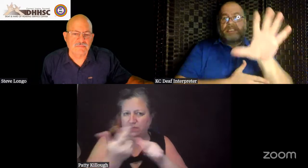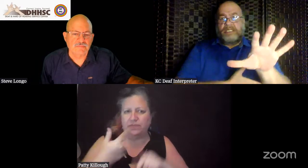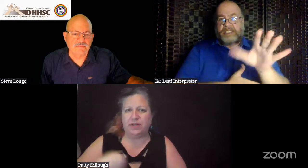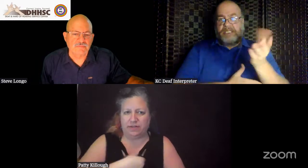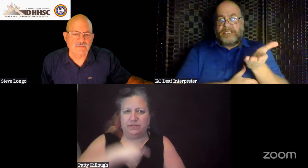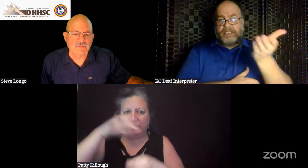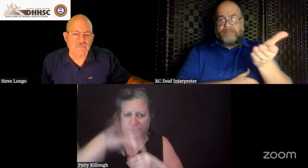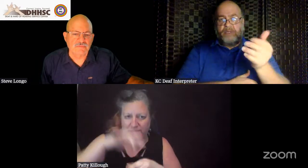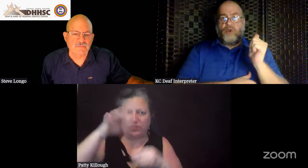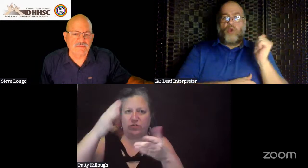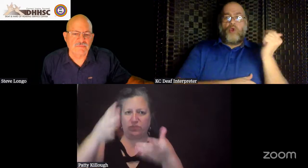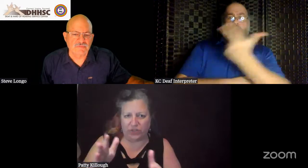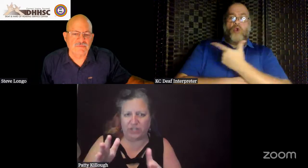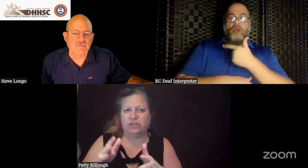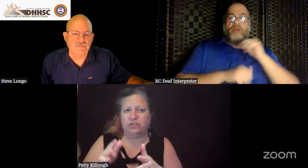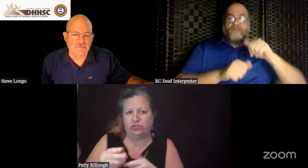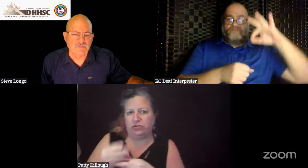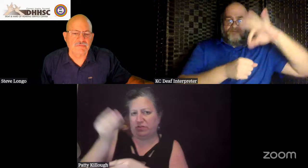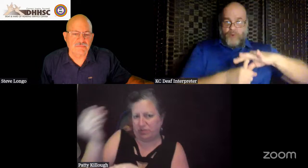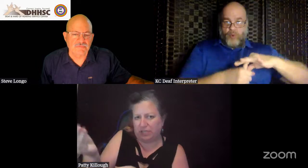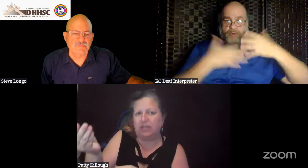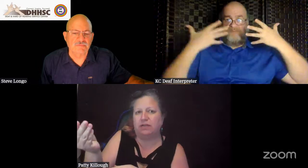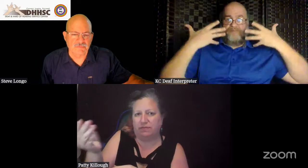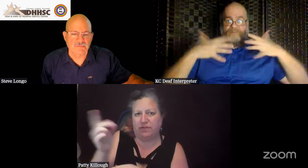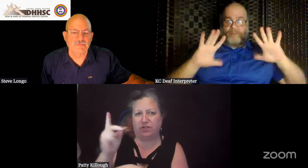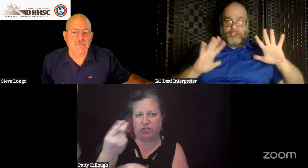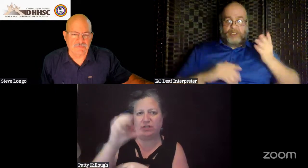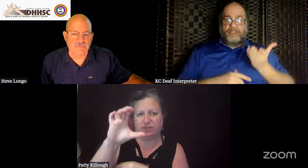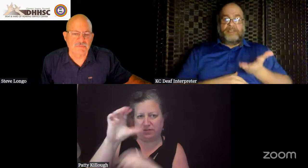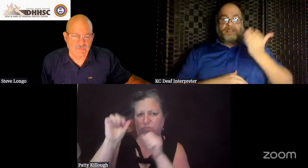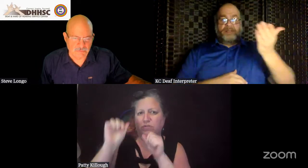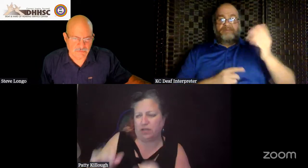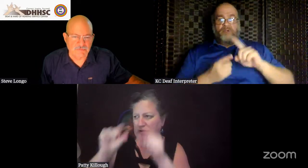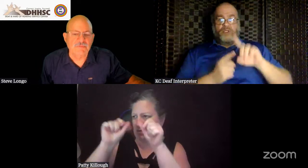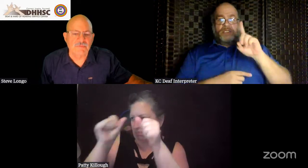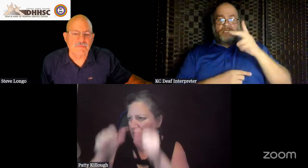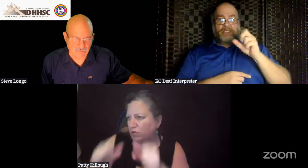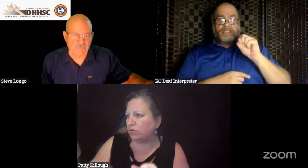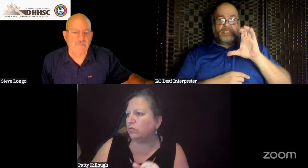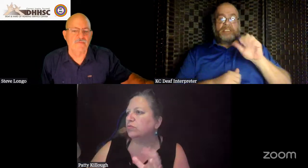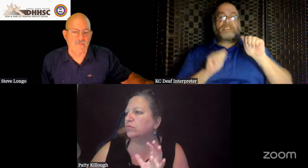so that was very helpful.